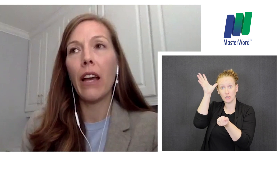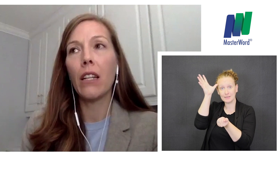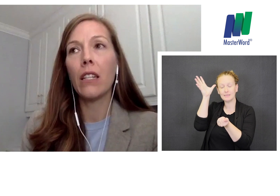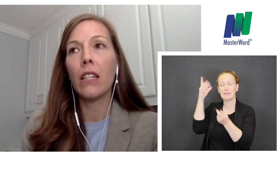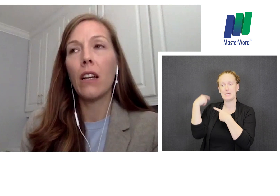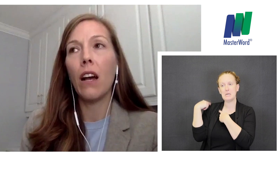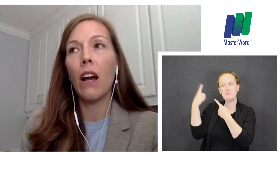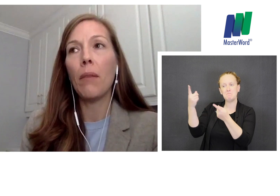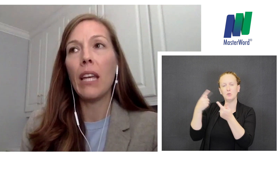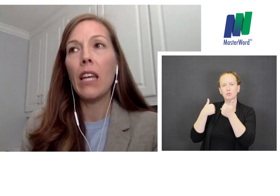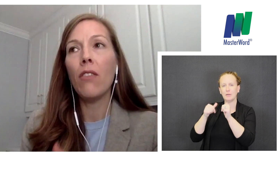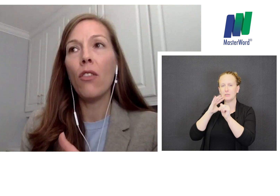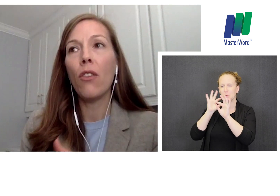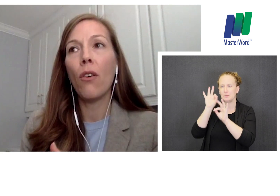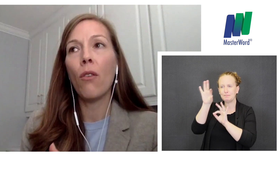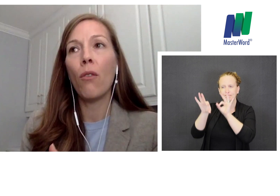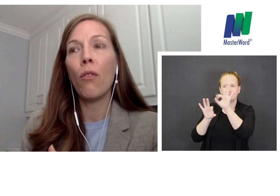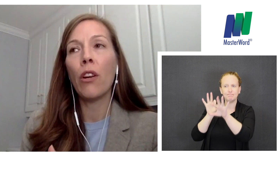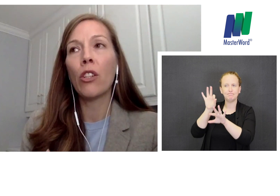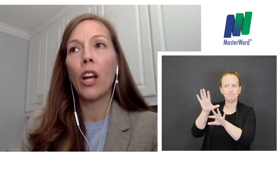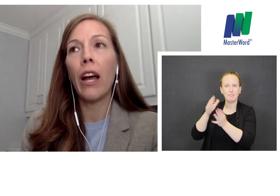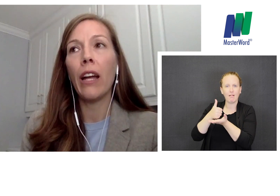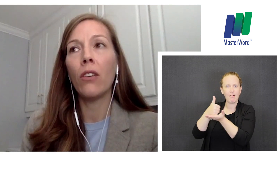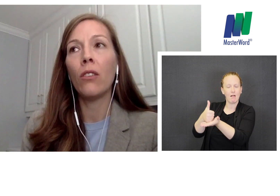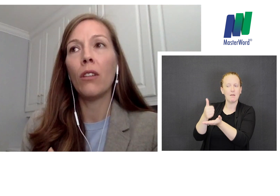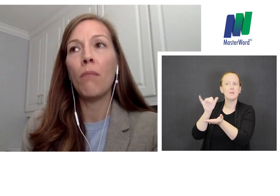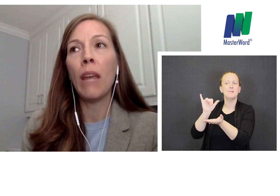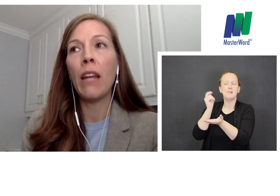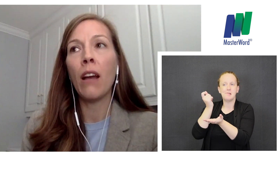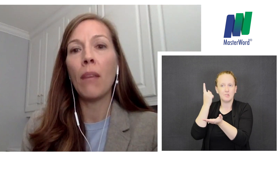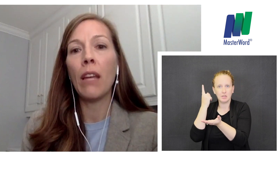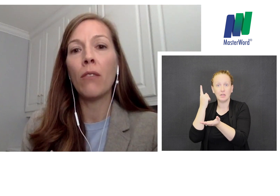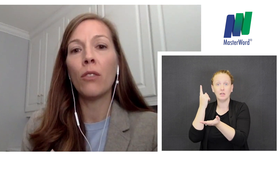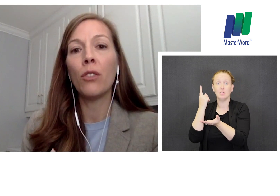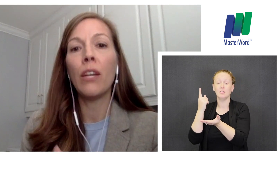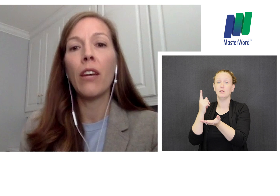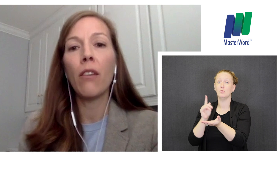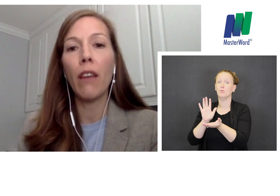is that even though their child